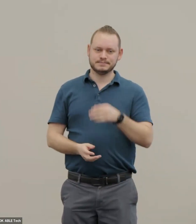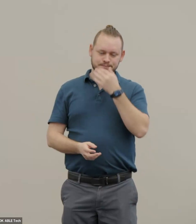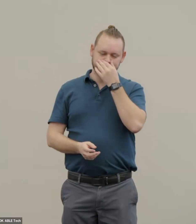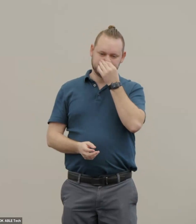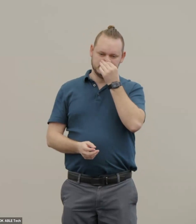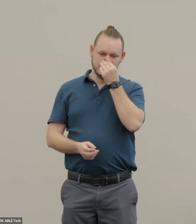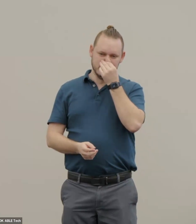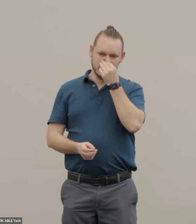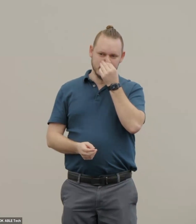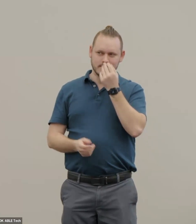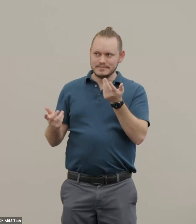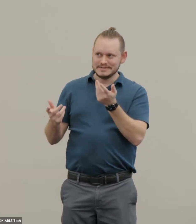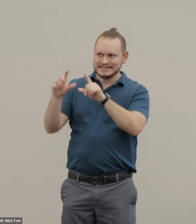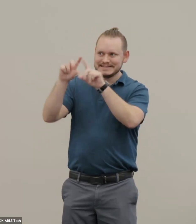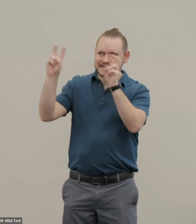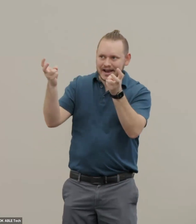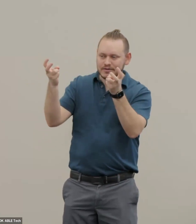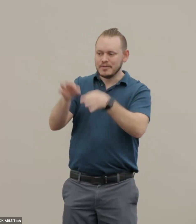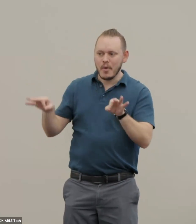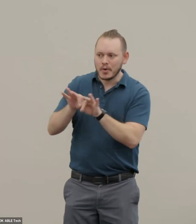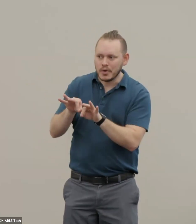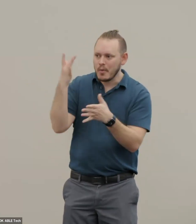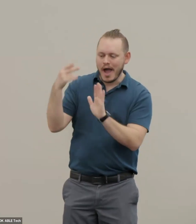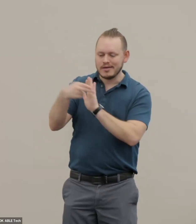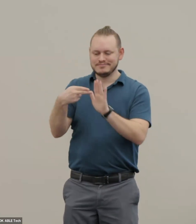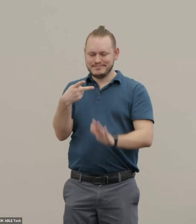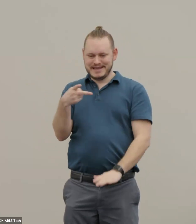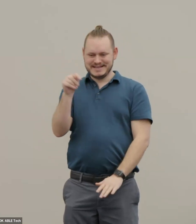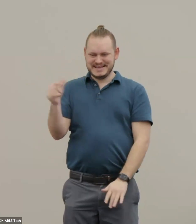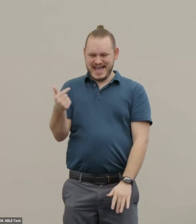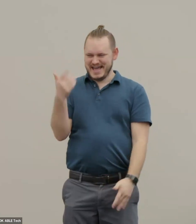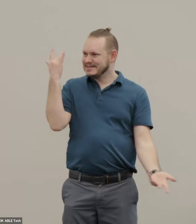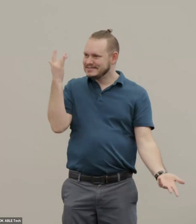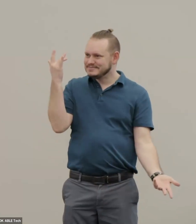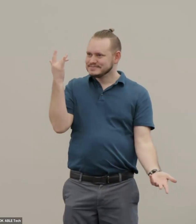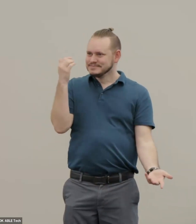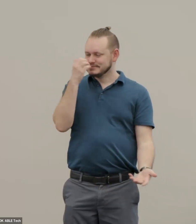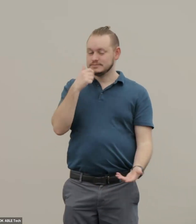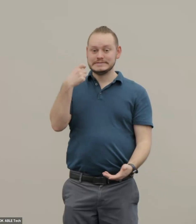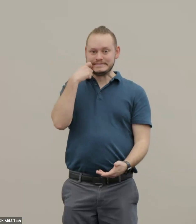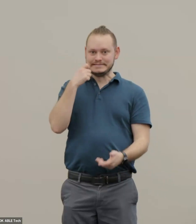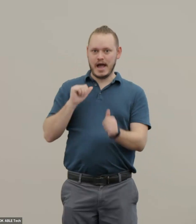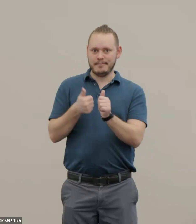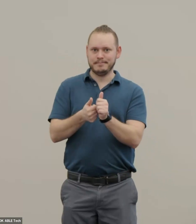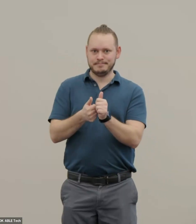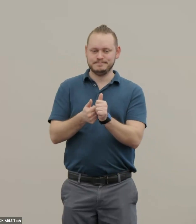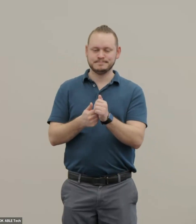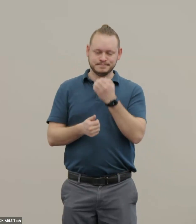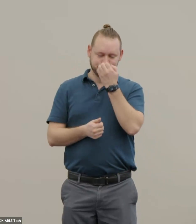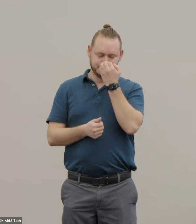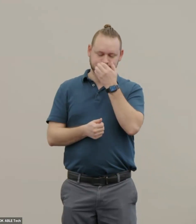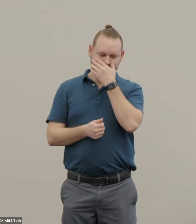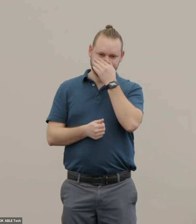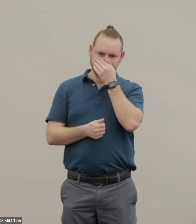I'm like, it's the title. It's important. Why are we mapping to a P tag? They recently updated it. And now